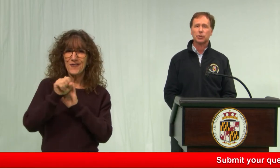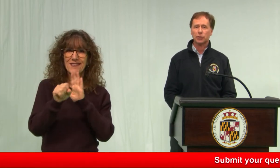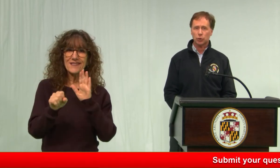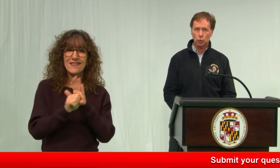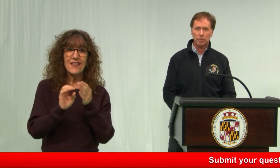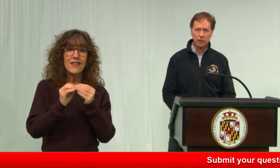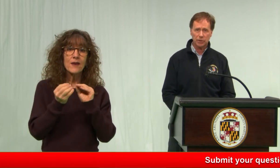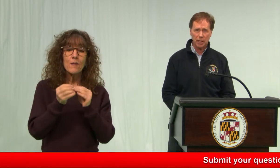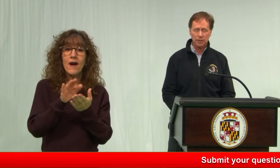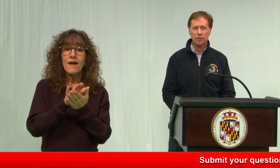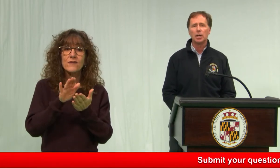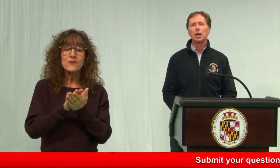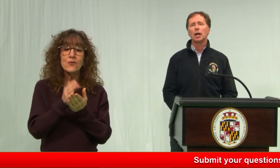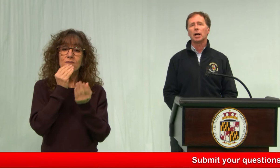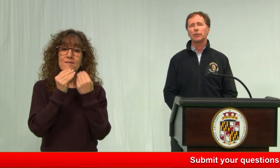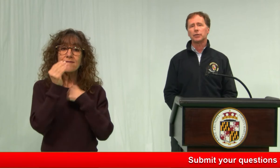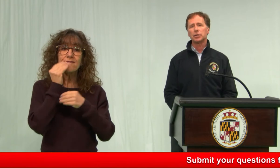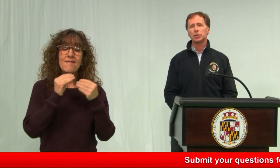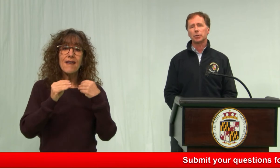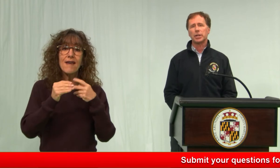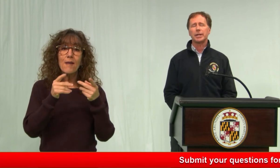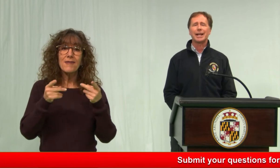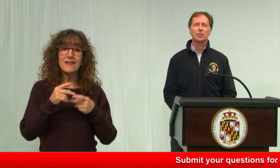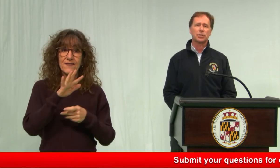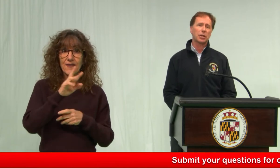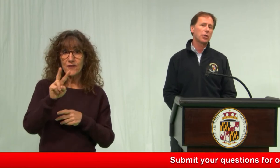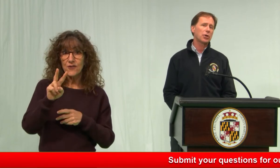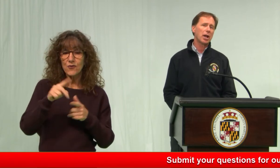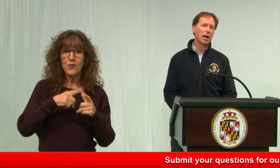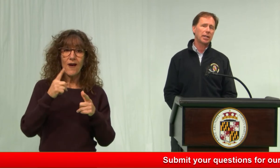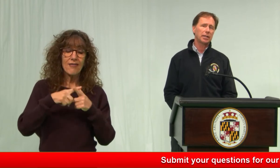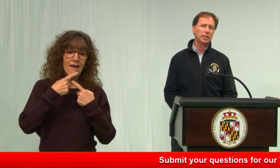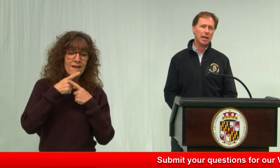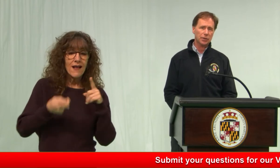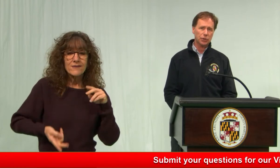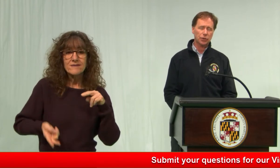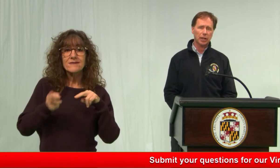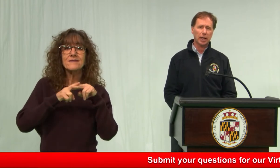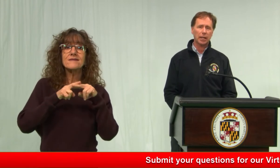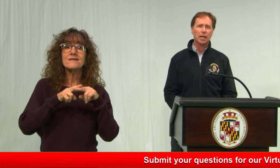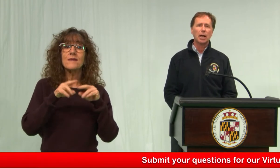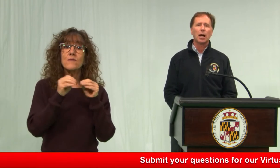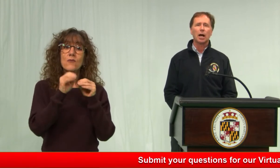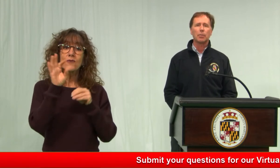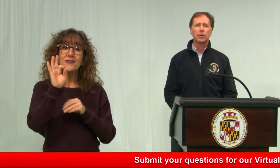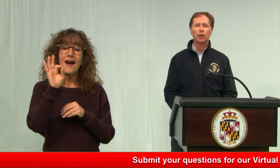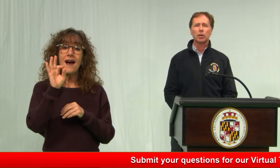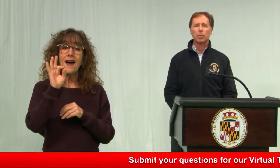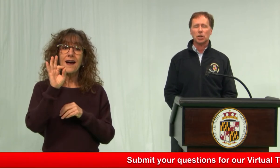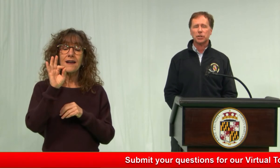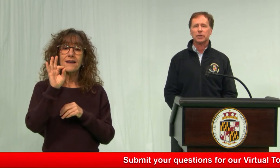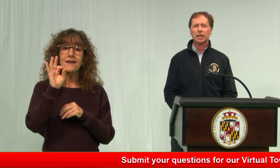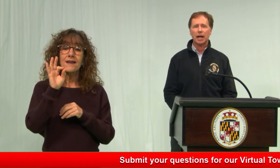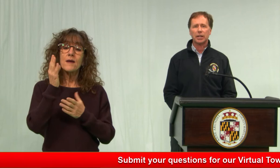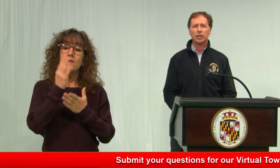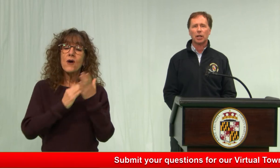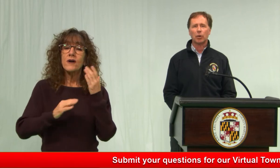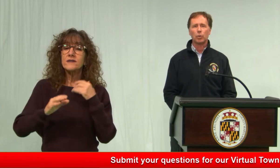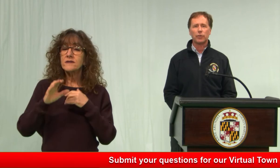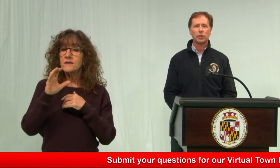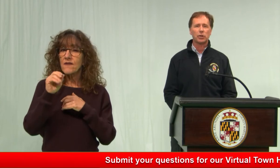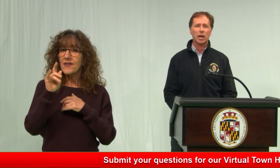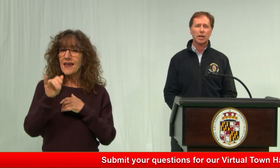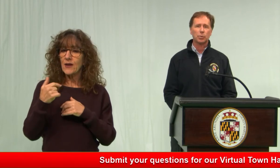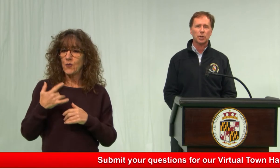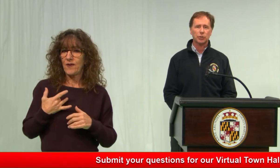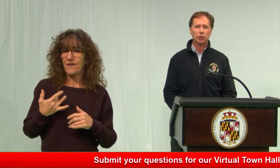the numbers of school meal sites, 52, and then they announced another 9 yesterday. There are parts of the county that